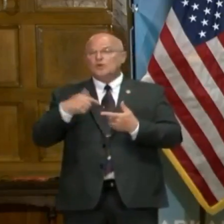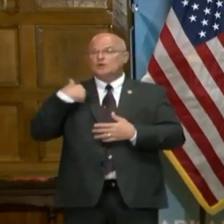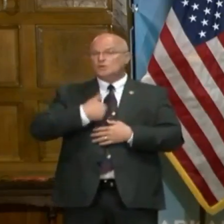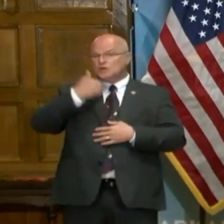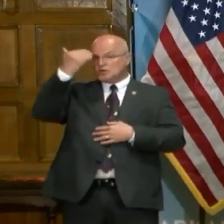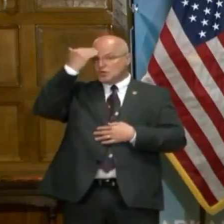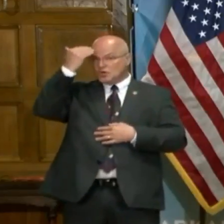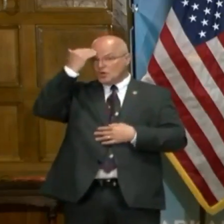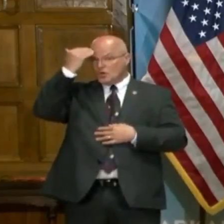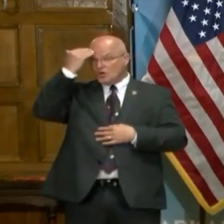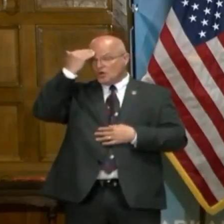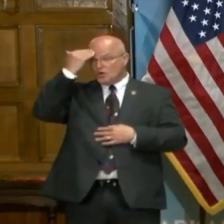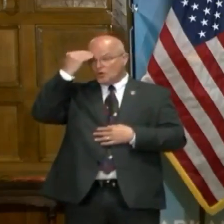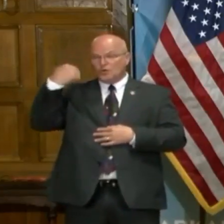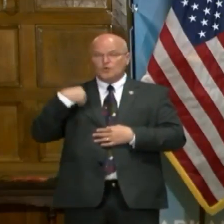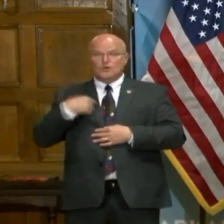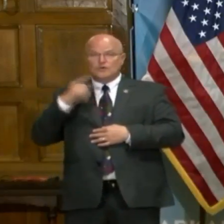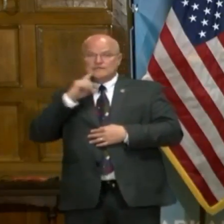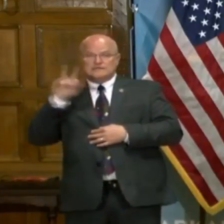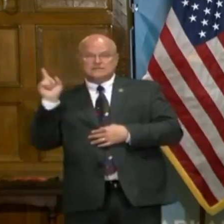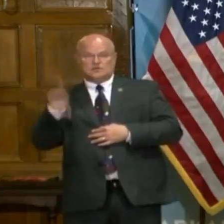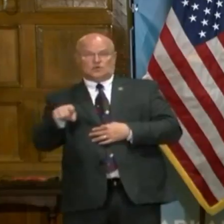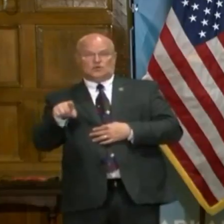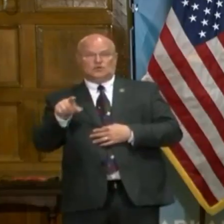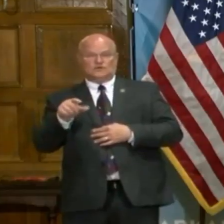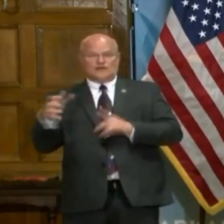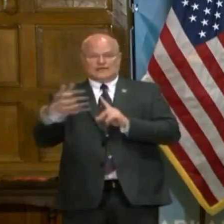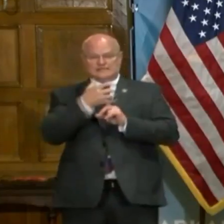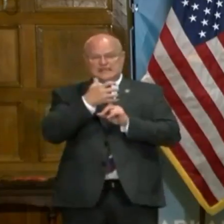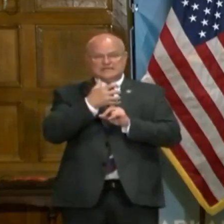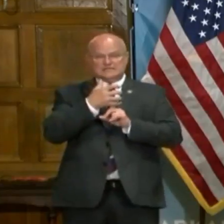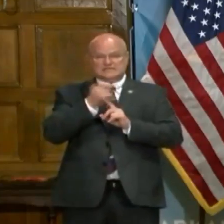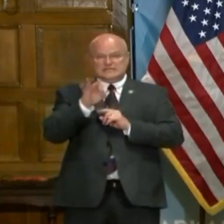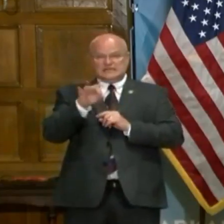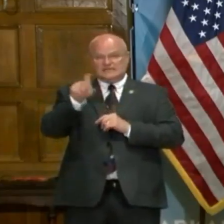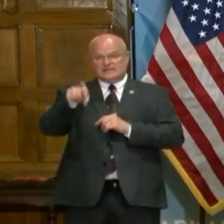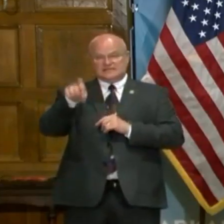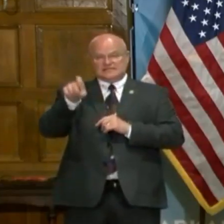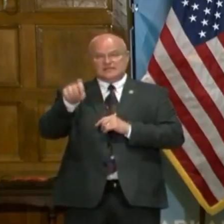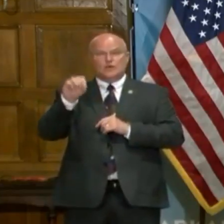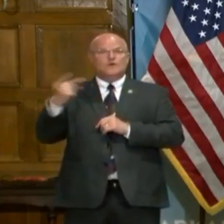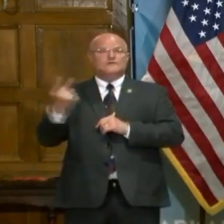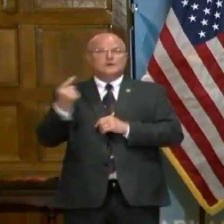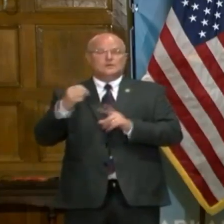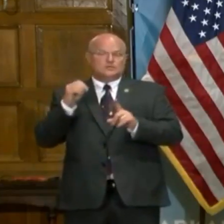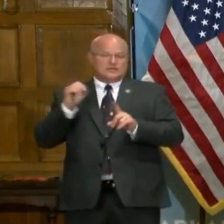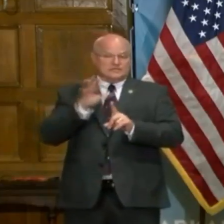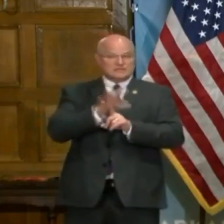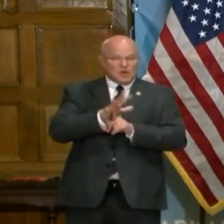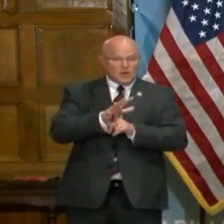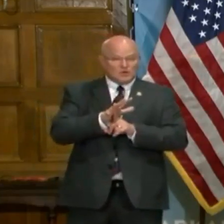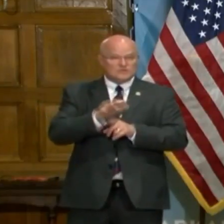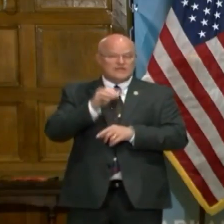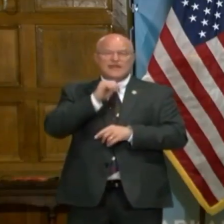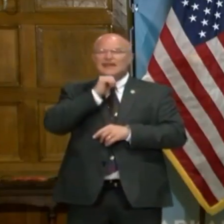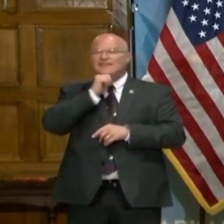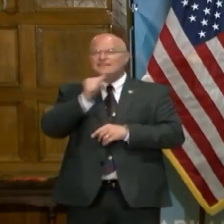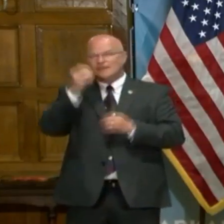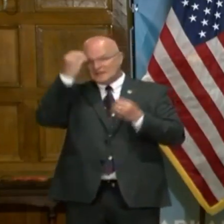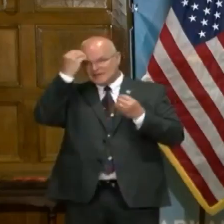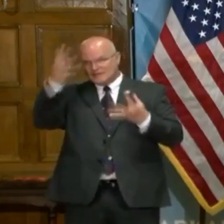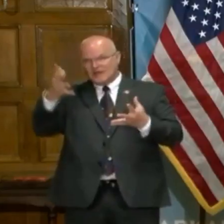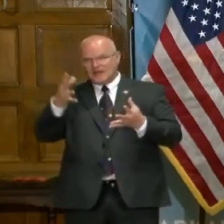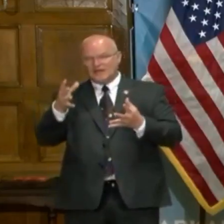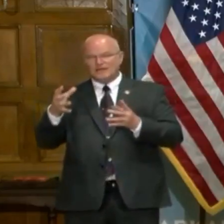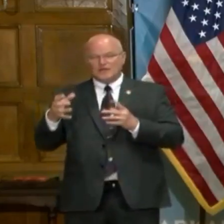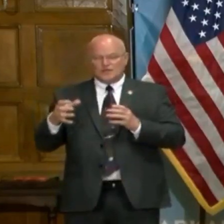about that, we will issue an order of isolation if necessary, or if someone's been exposed and they're not abiding by